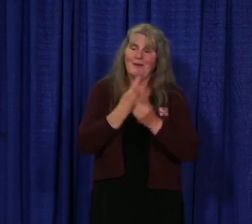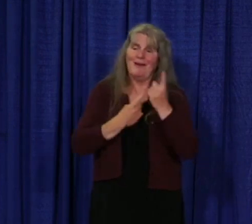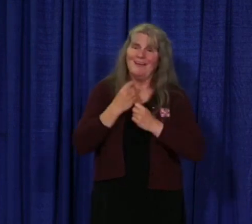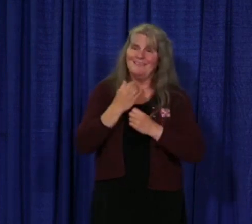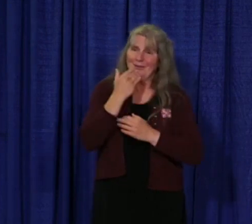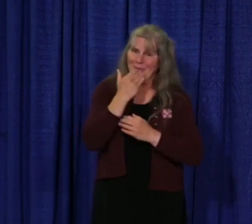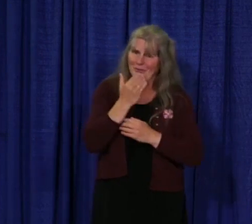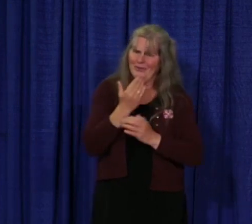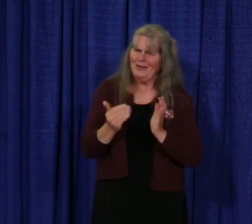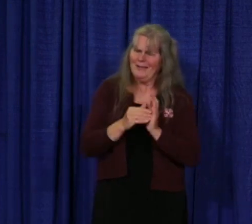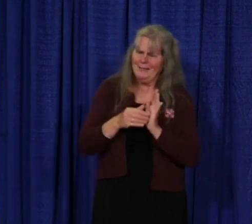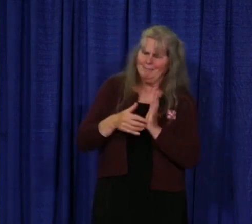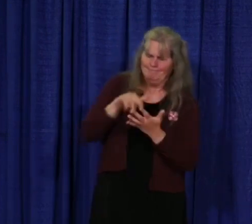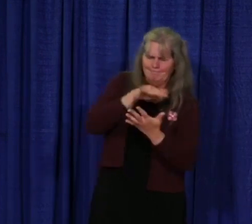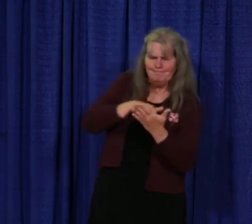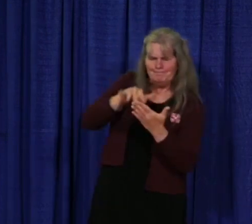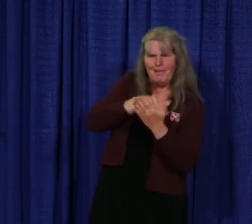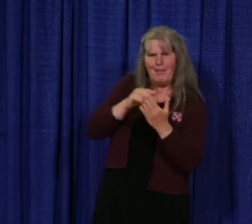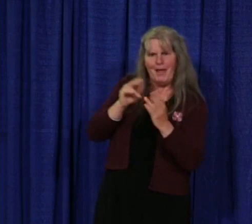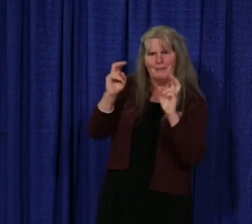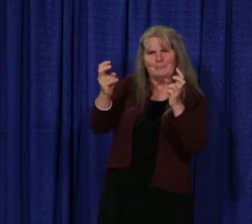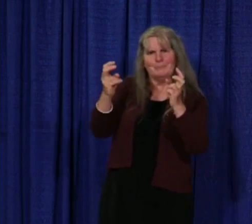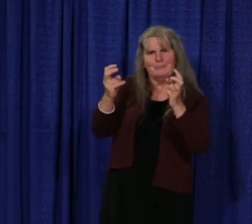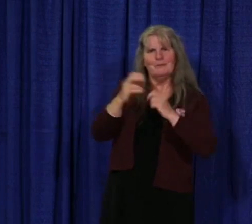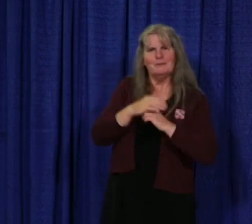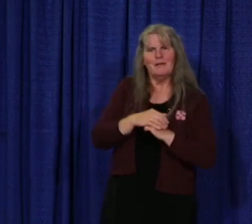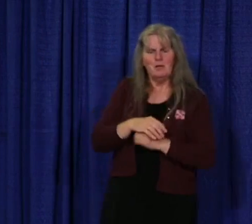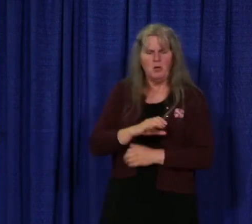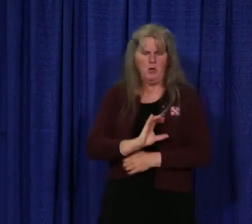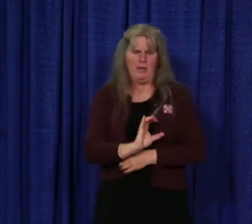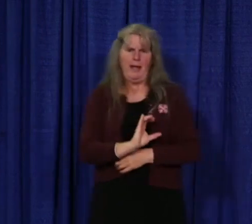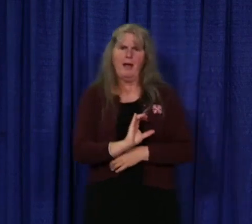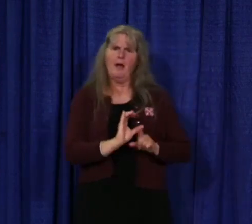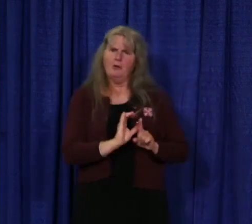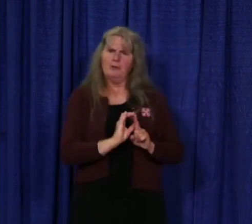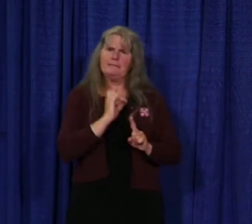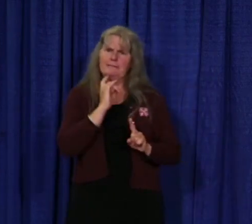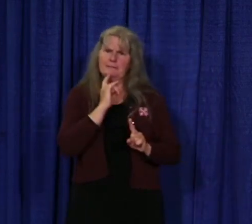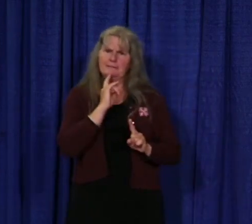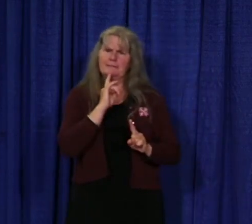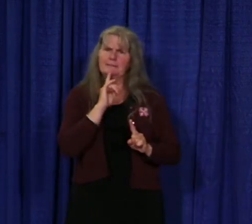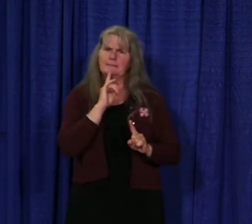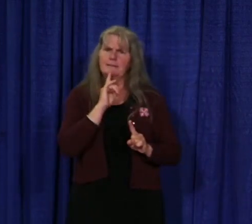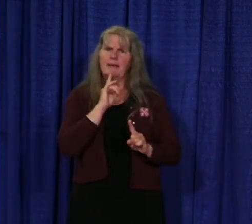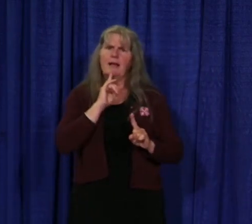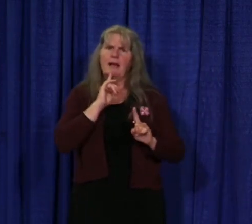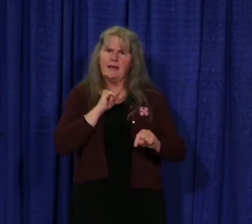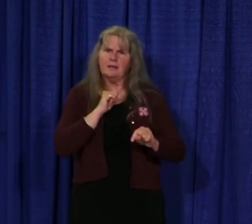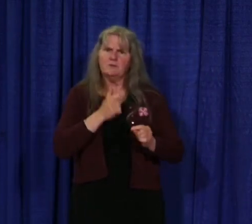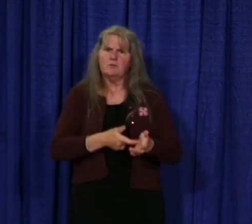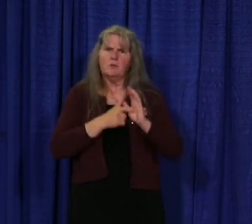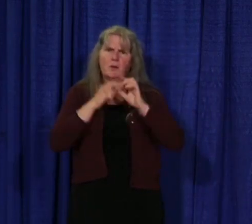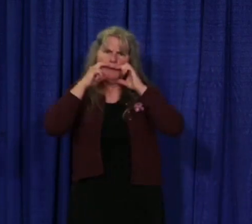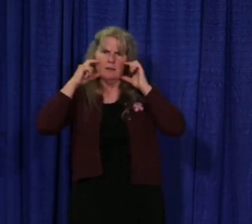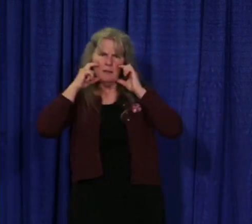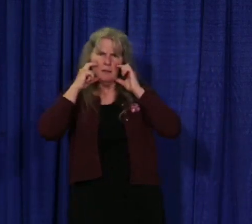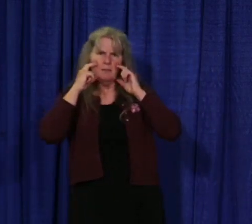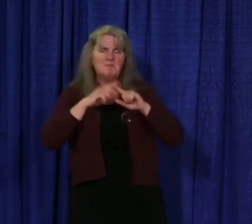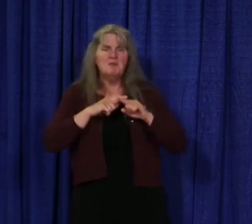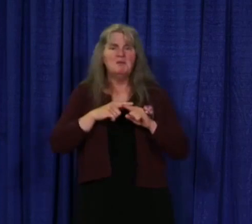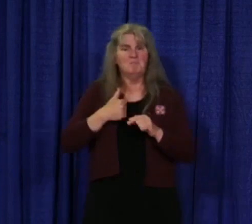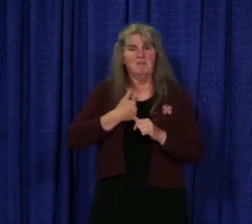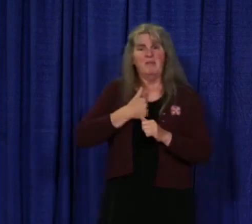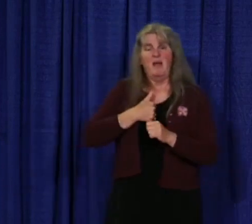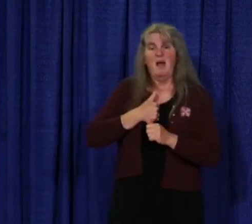and revisiting and noting. Again, I think Calgary just recently made masks mandatory. No, I'm still not in favor